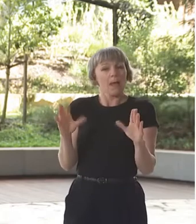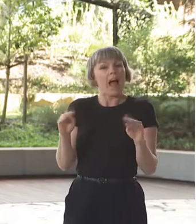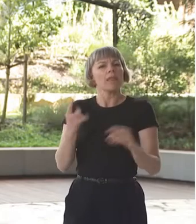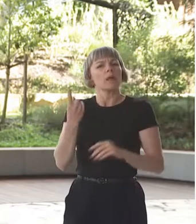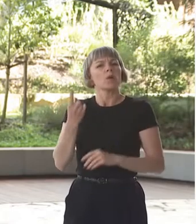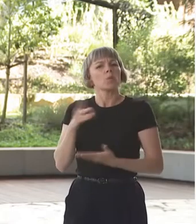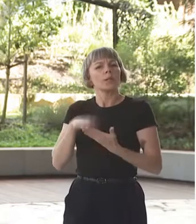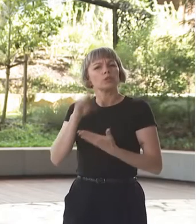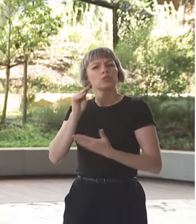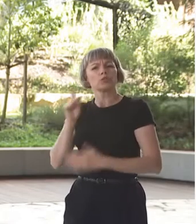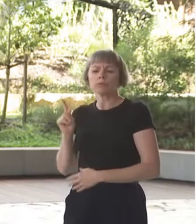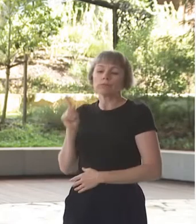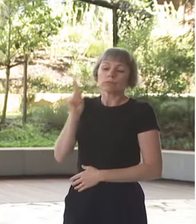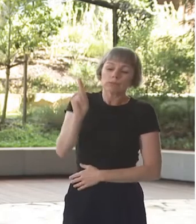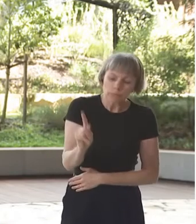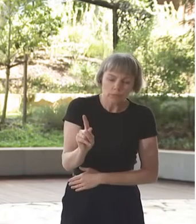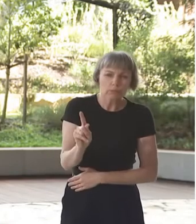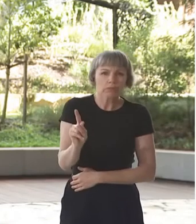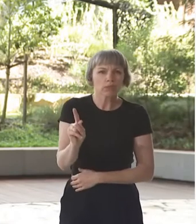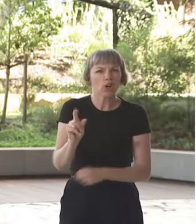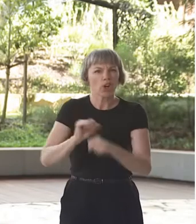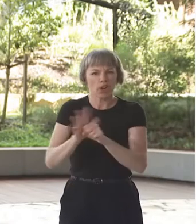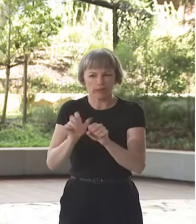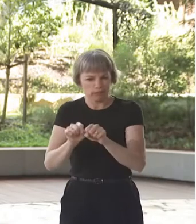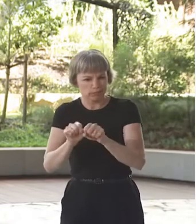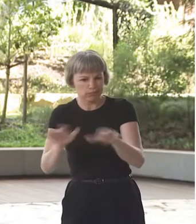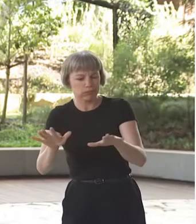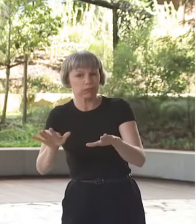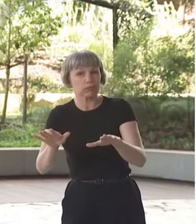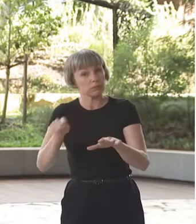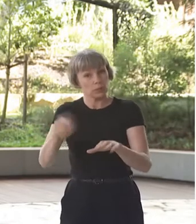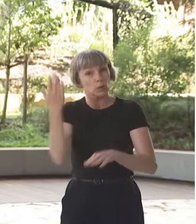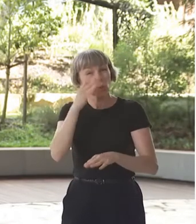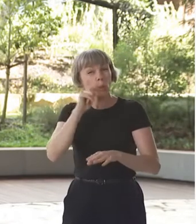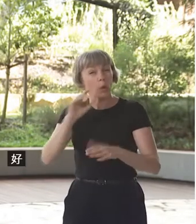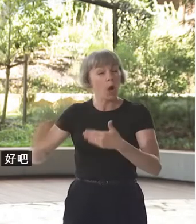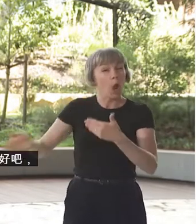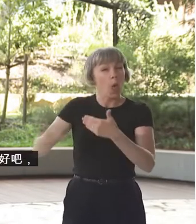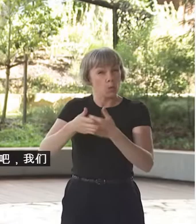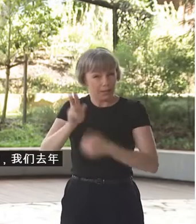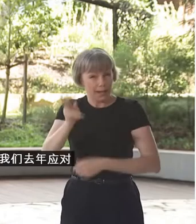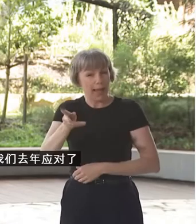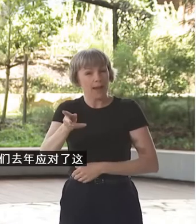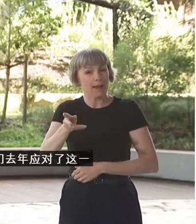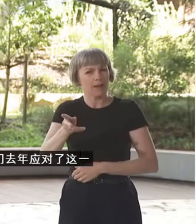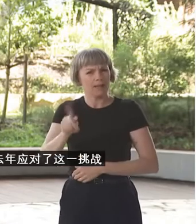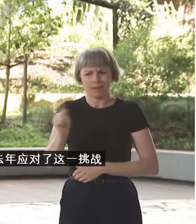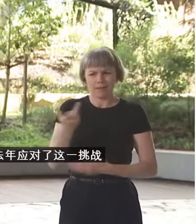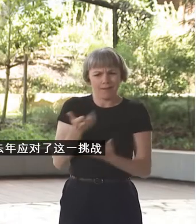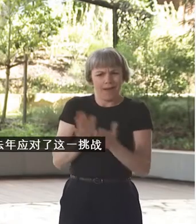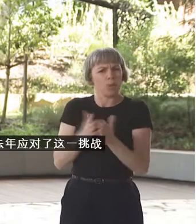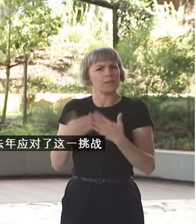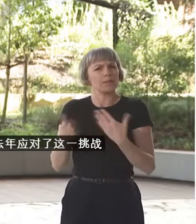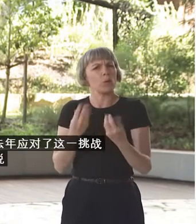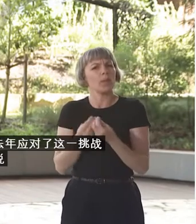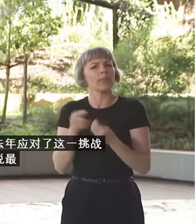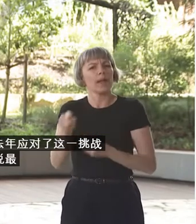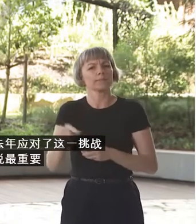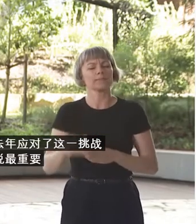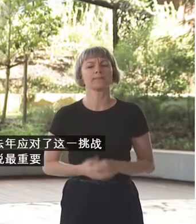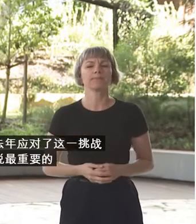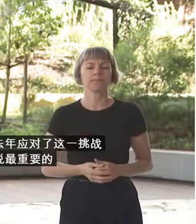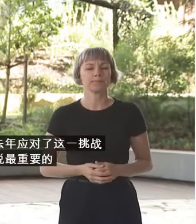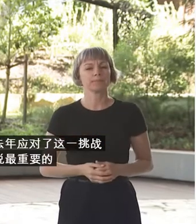do you want to see school closures even in cases where there are outbreaks in 2022? Well, we dealt with that challenge last year, and what was